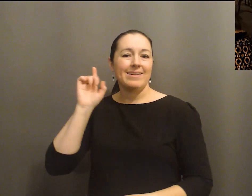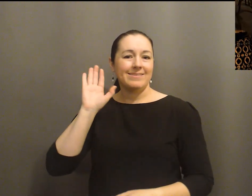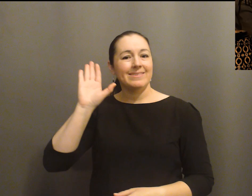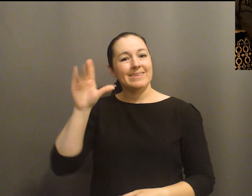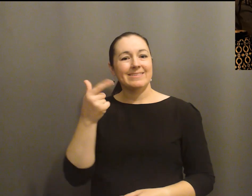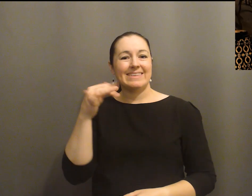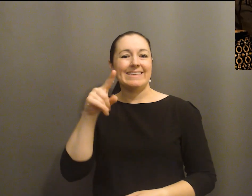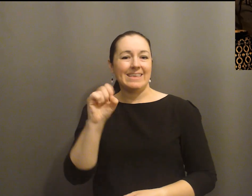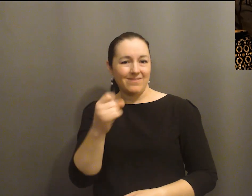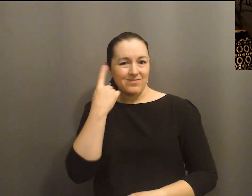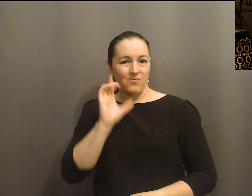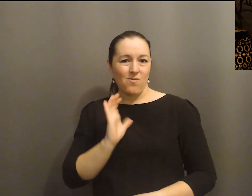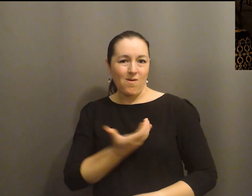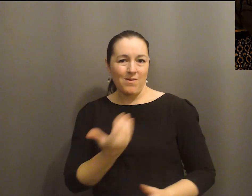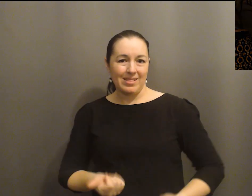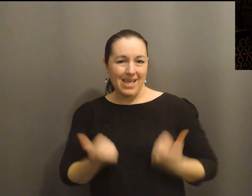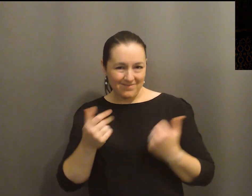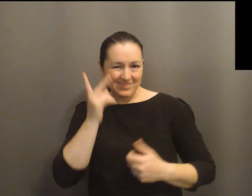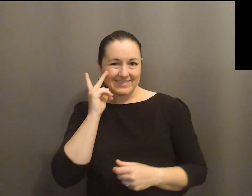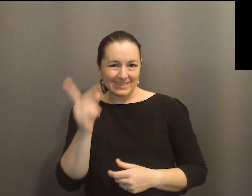into our lives See you next weekend